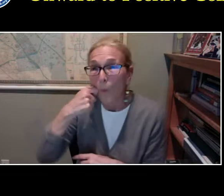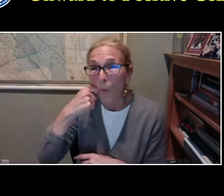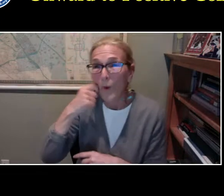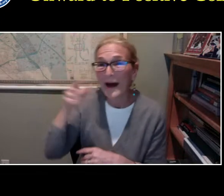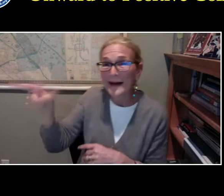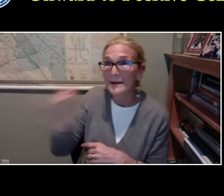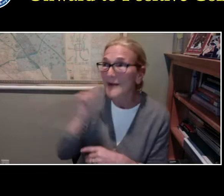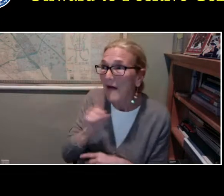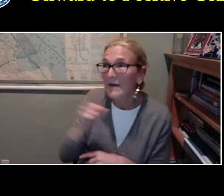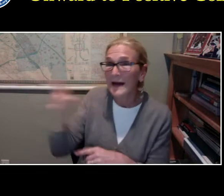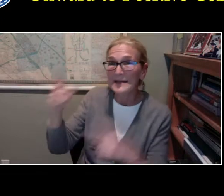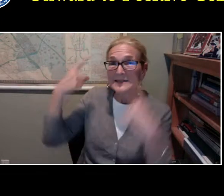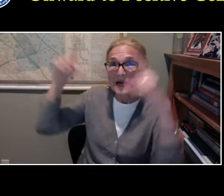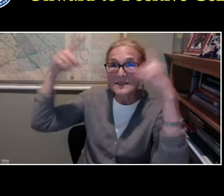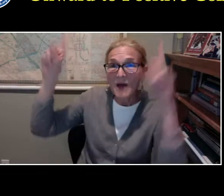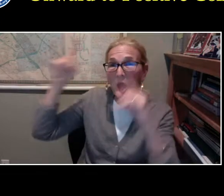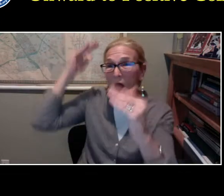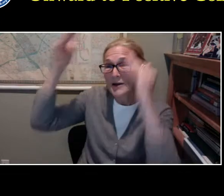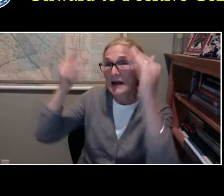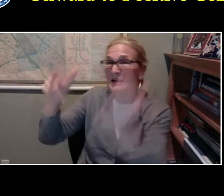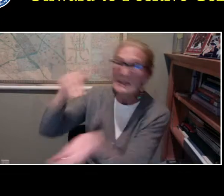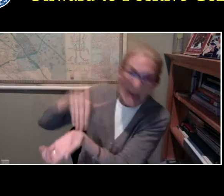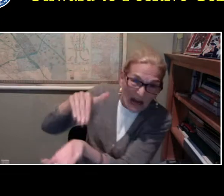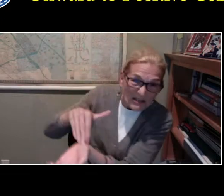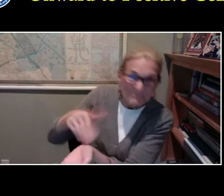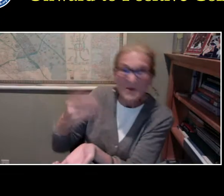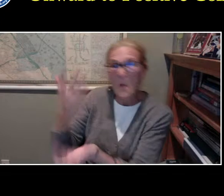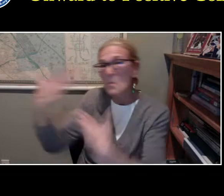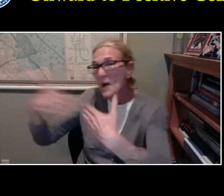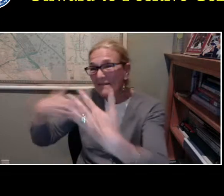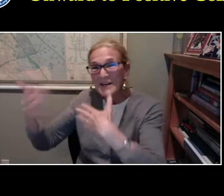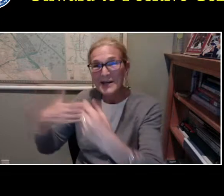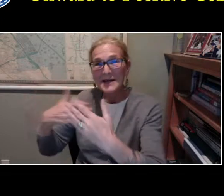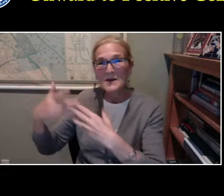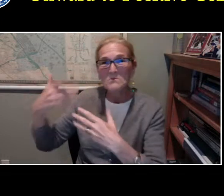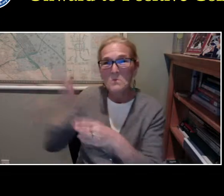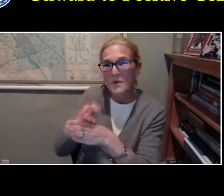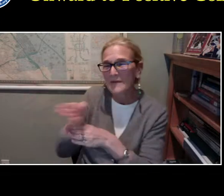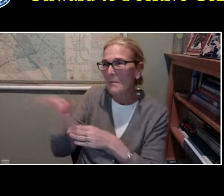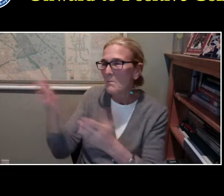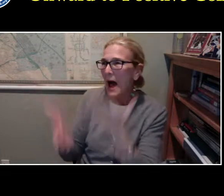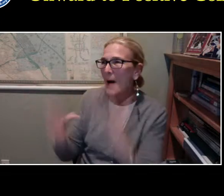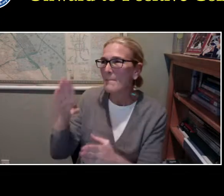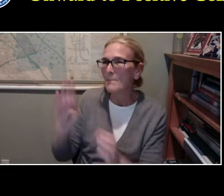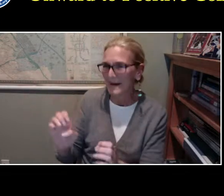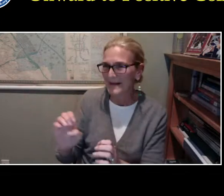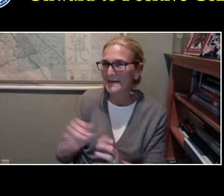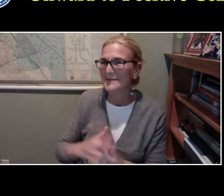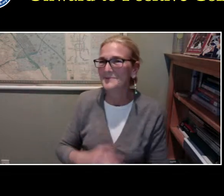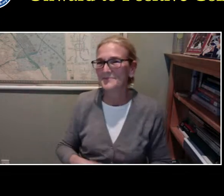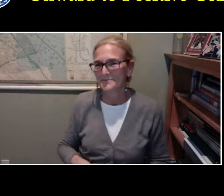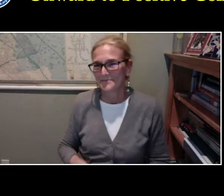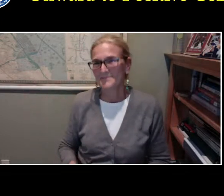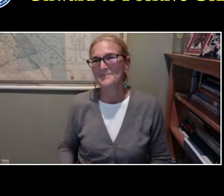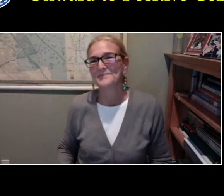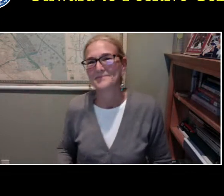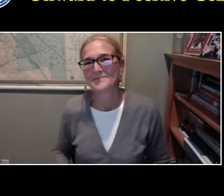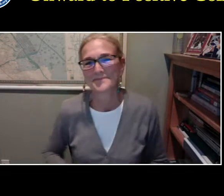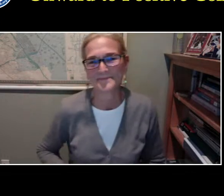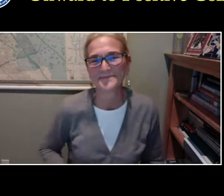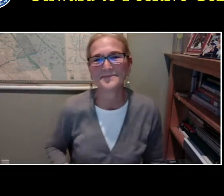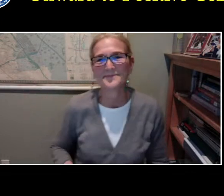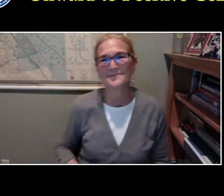Parents think, oh, it's cool. He's deaf. He's successful. He's a doctor or whatever profession it may be.